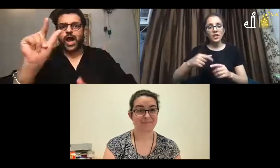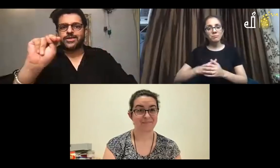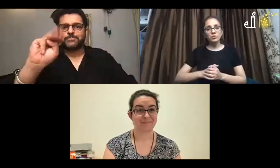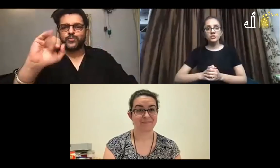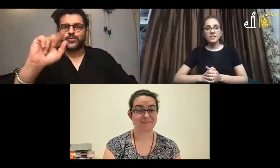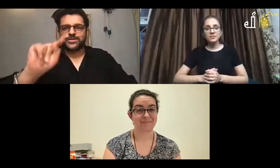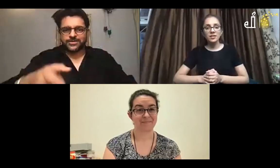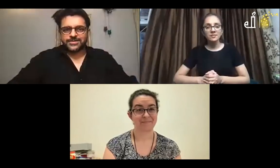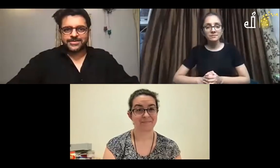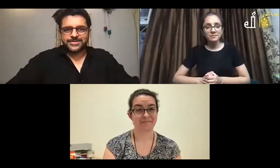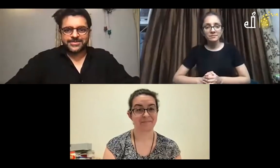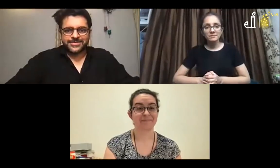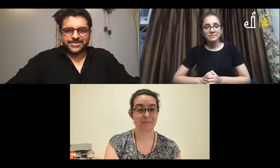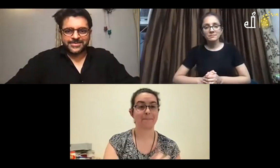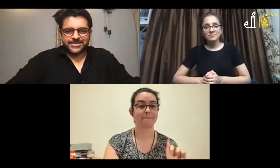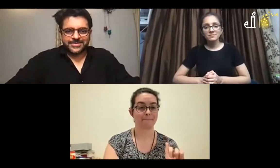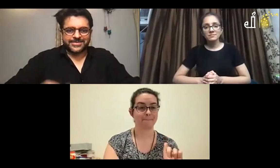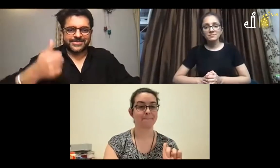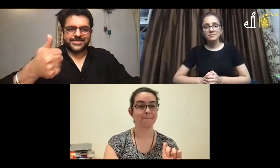You can unmute yourself, Sarah.